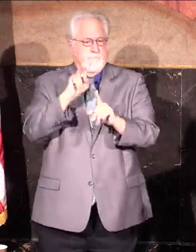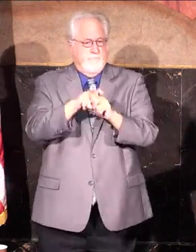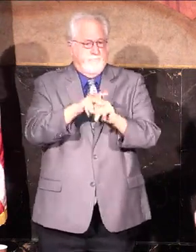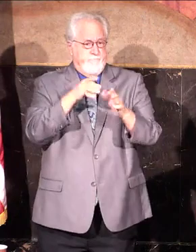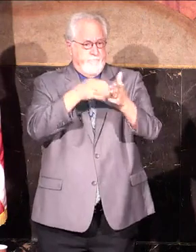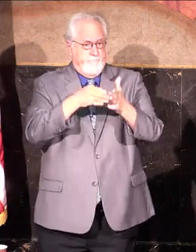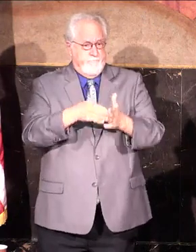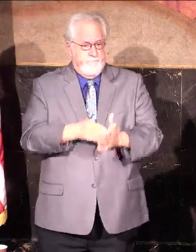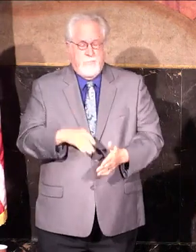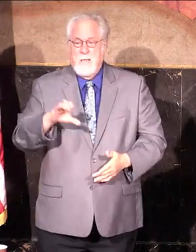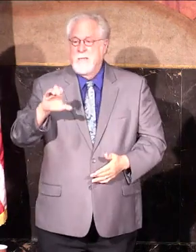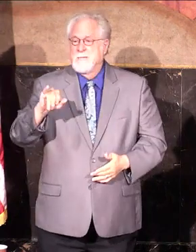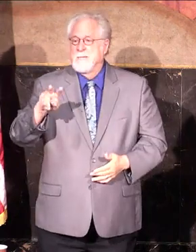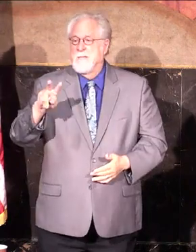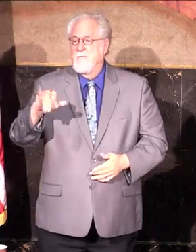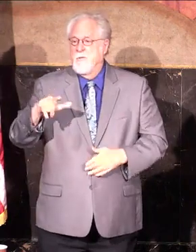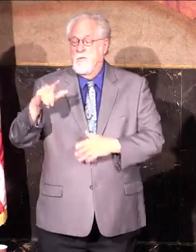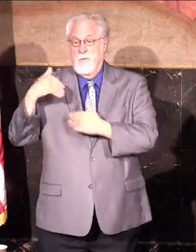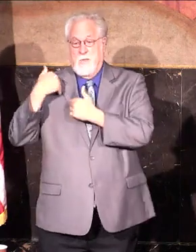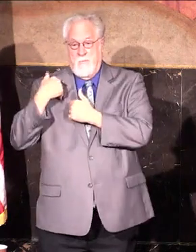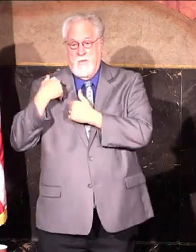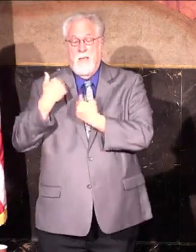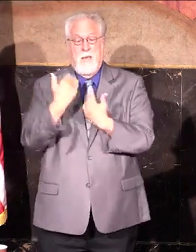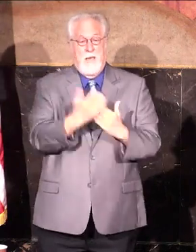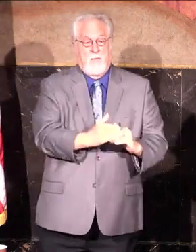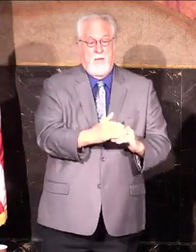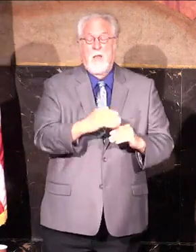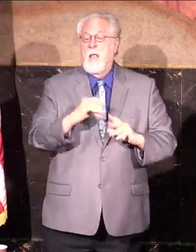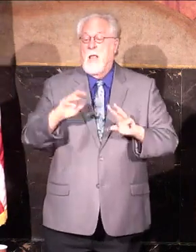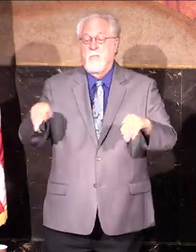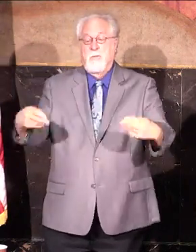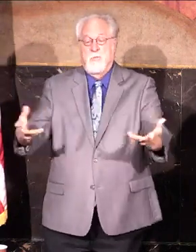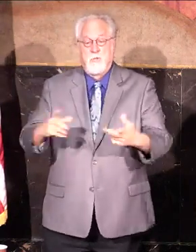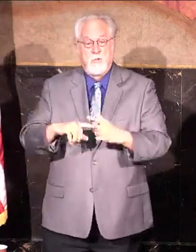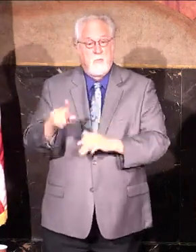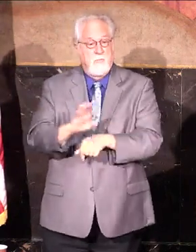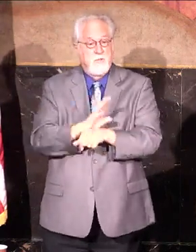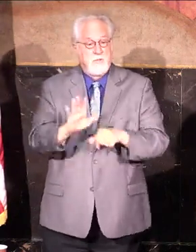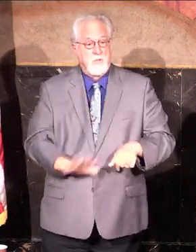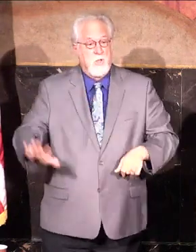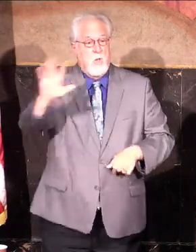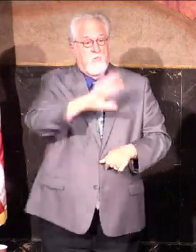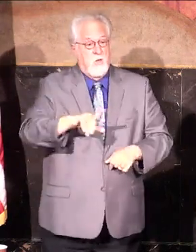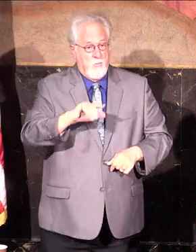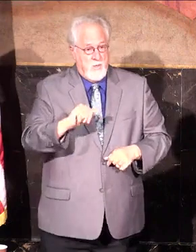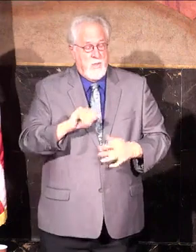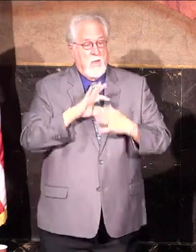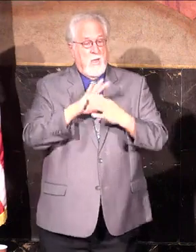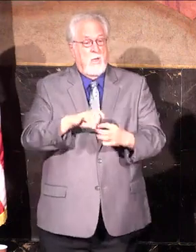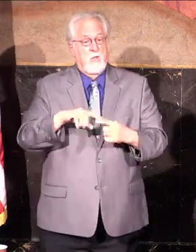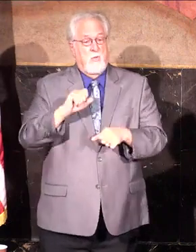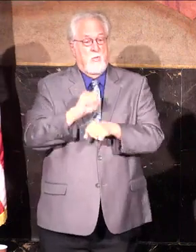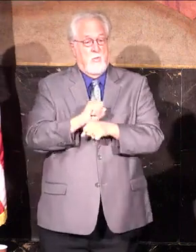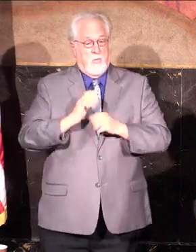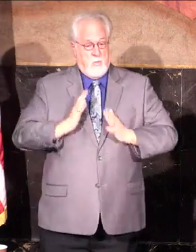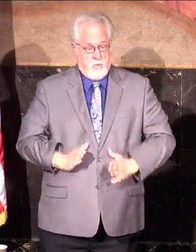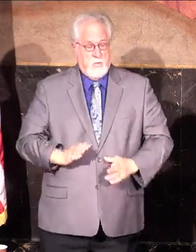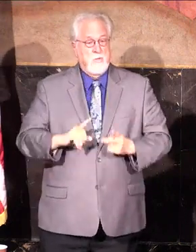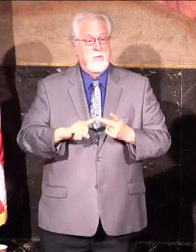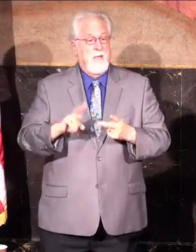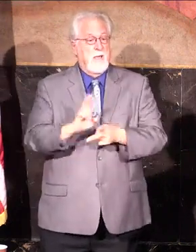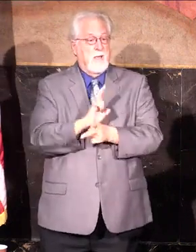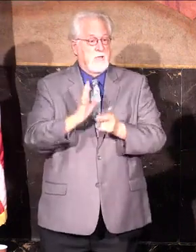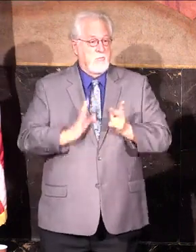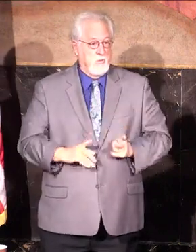immunity provided to businesses across the state of Louisiana with respect to employees and